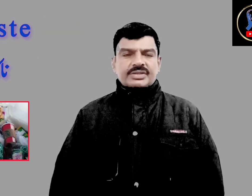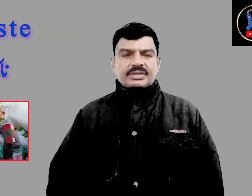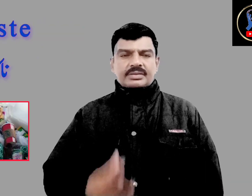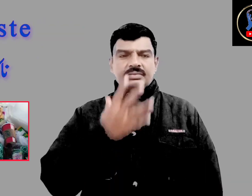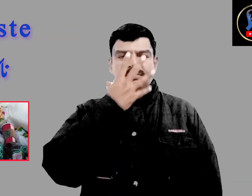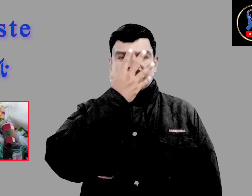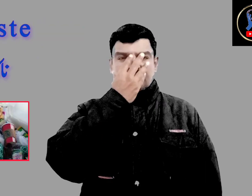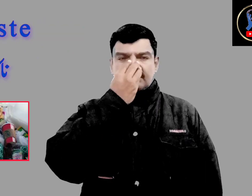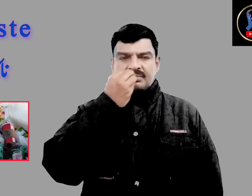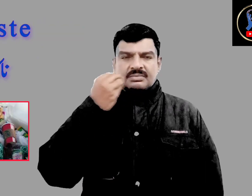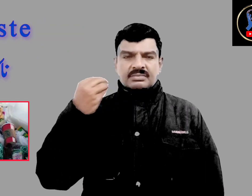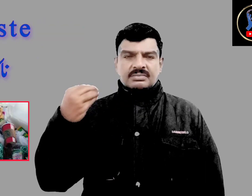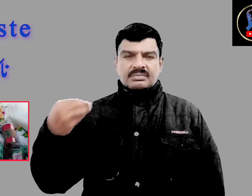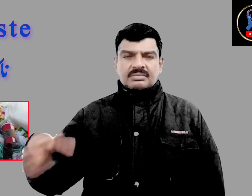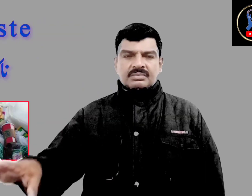waste,